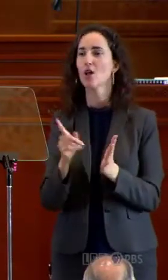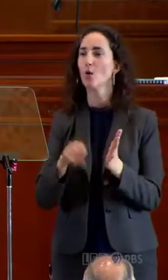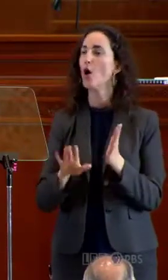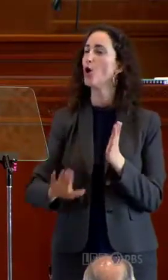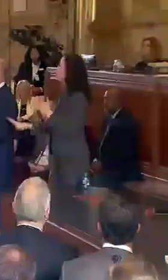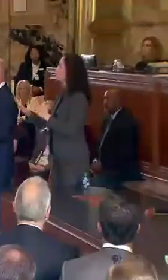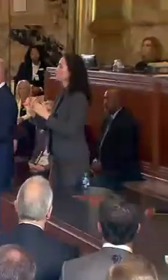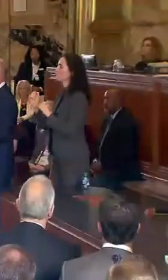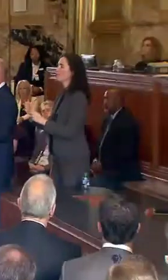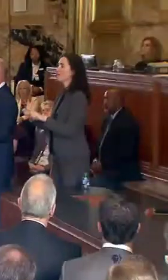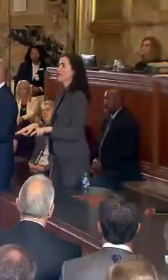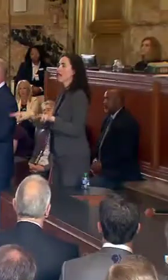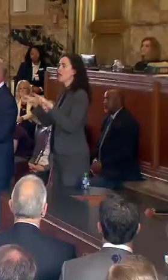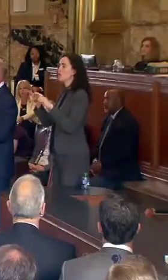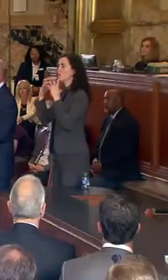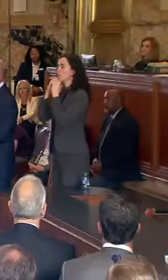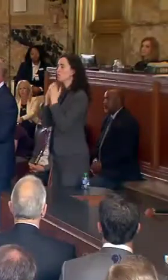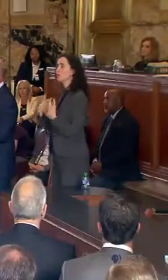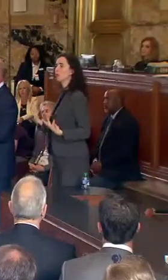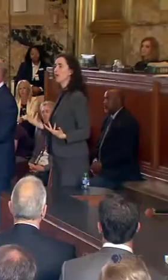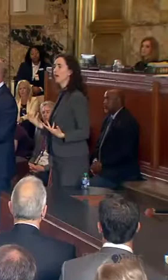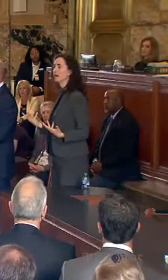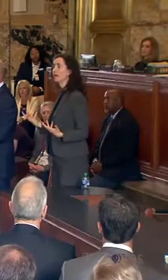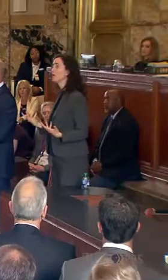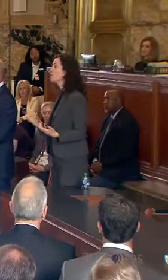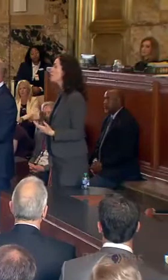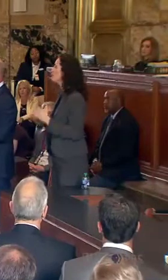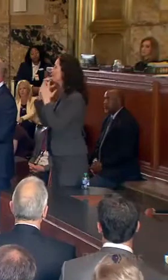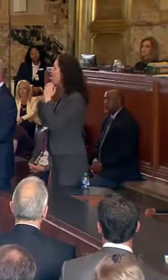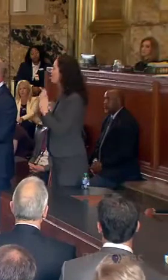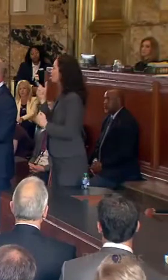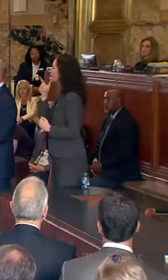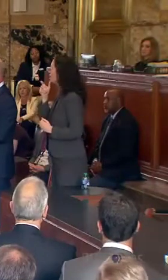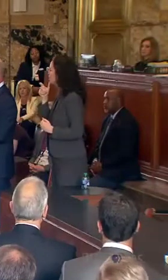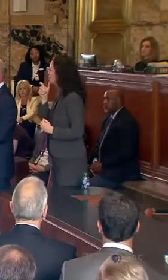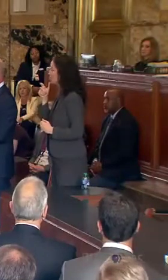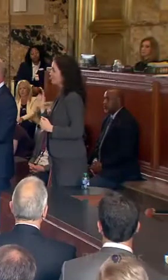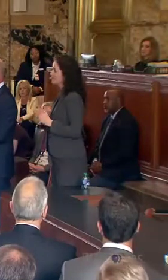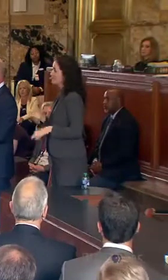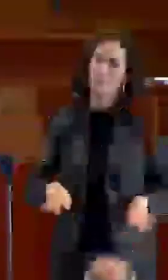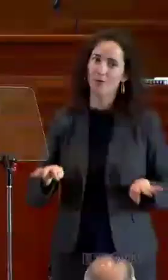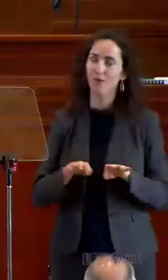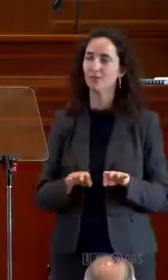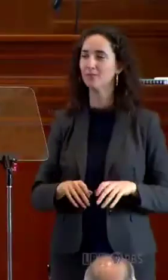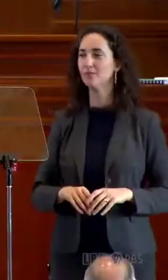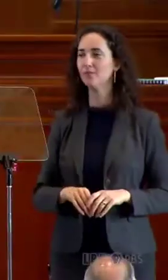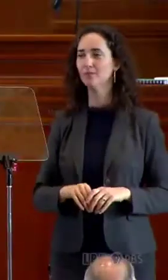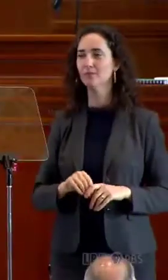most? And perhaps more importantly, who do you value most?